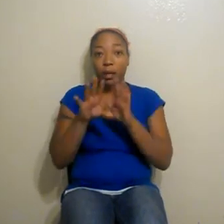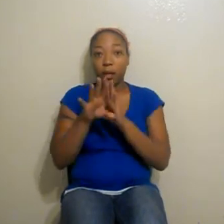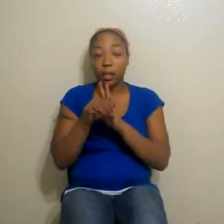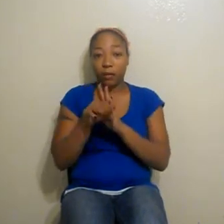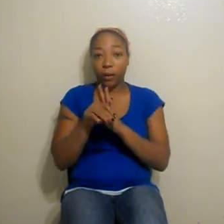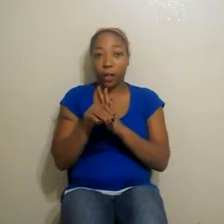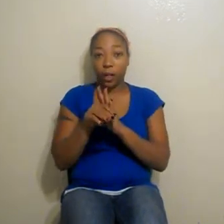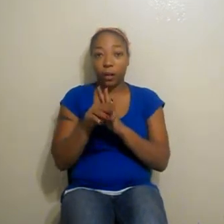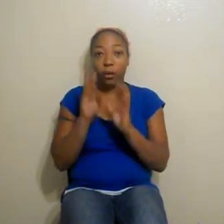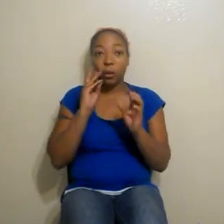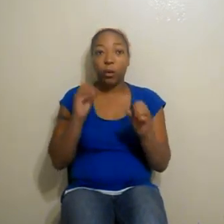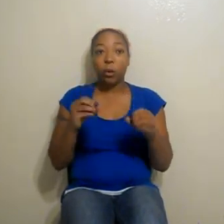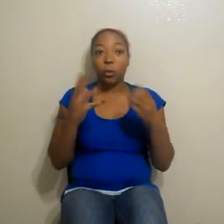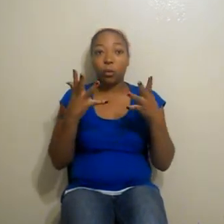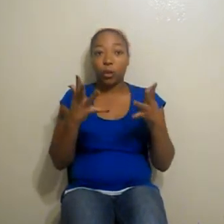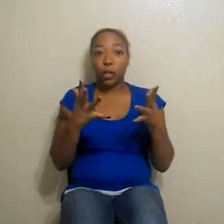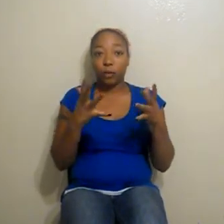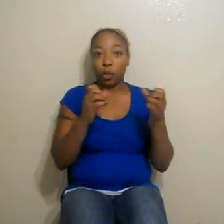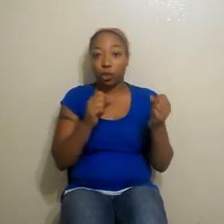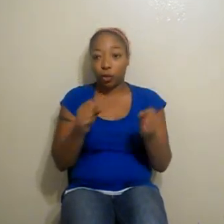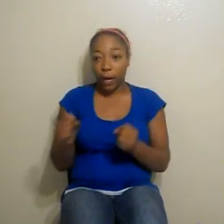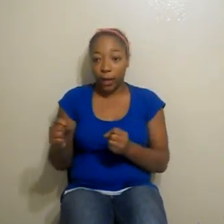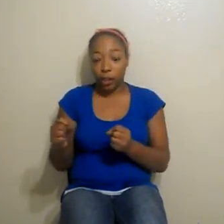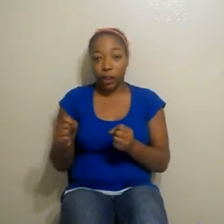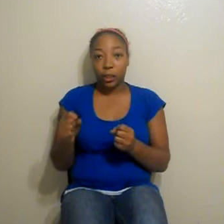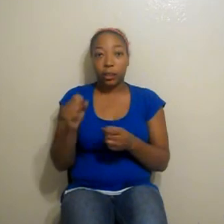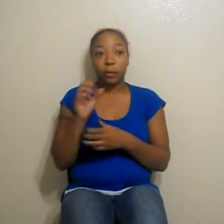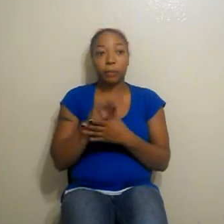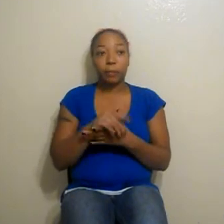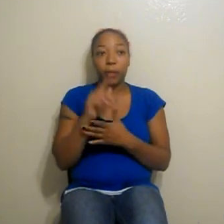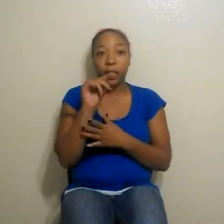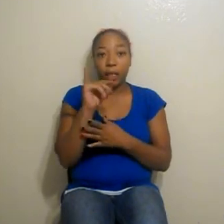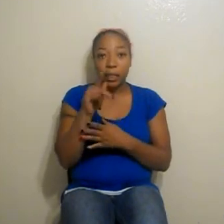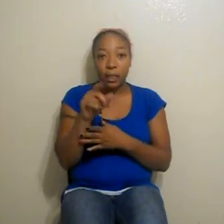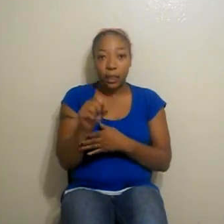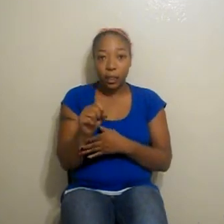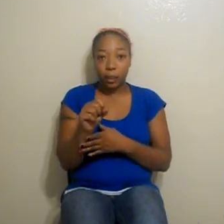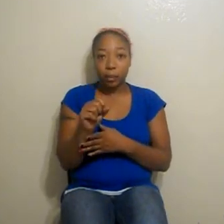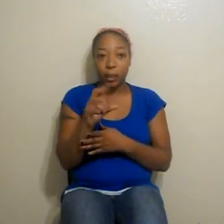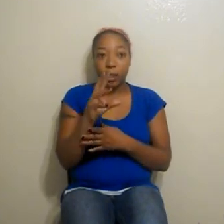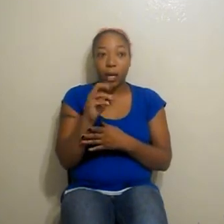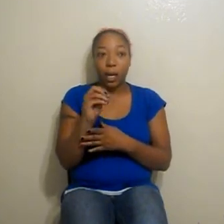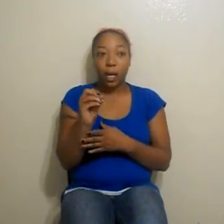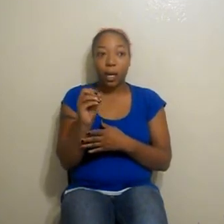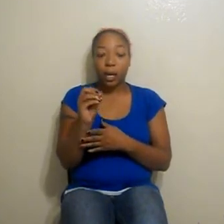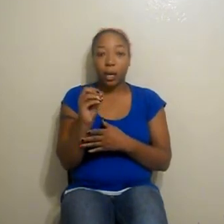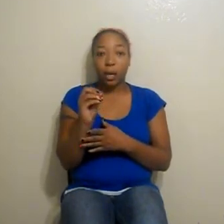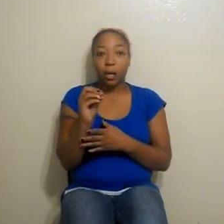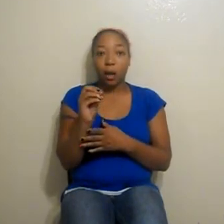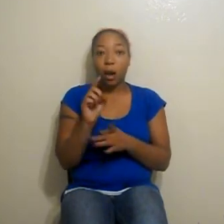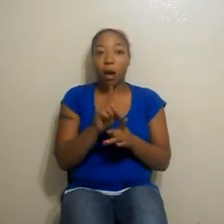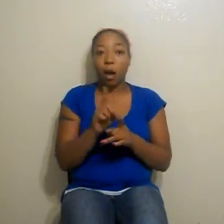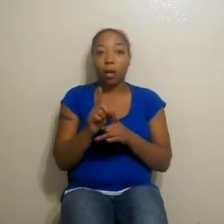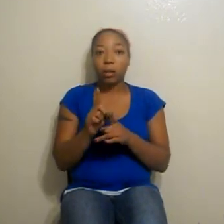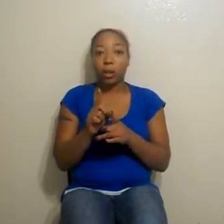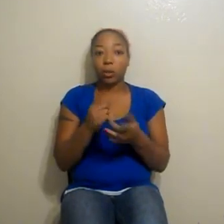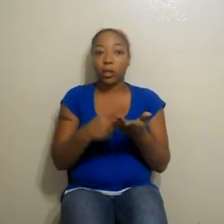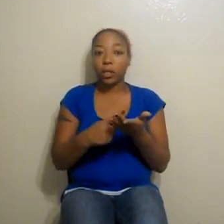This video will give you strategies, tips, and also